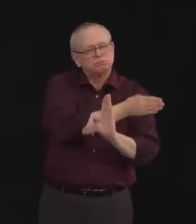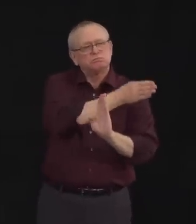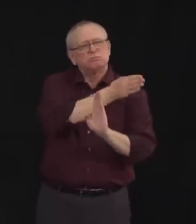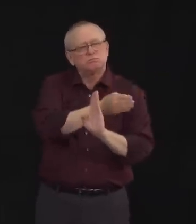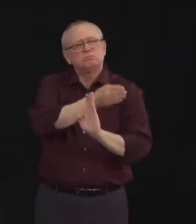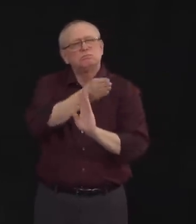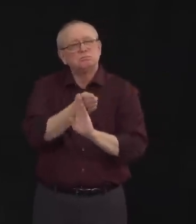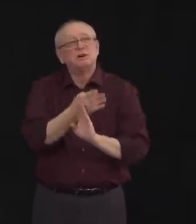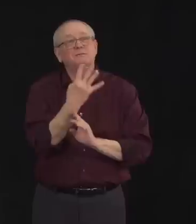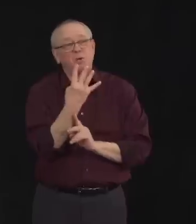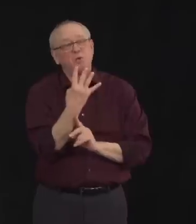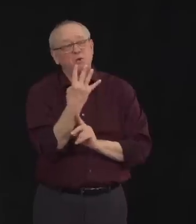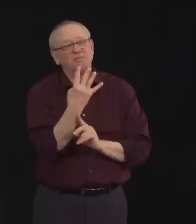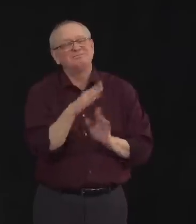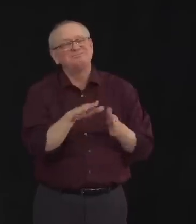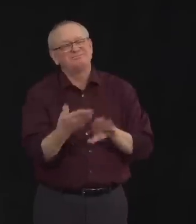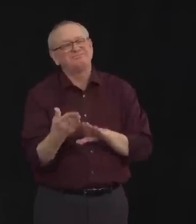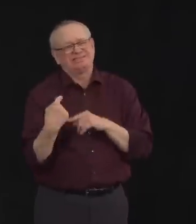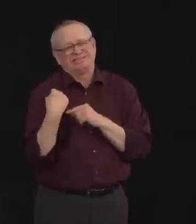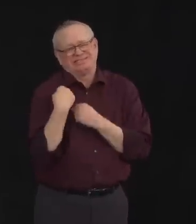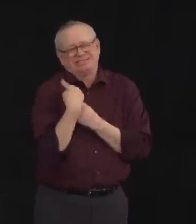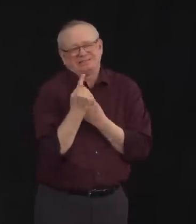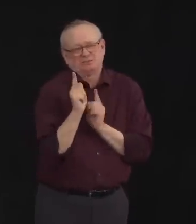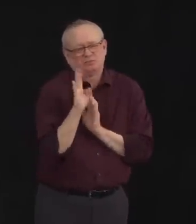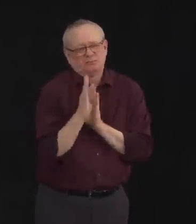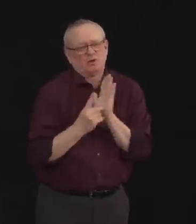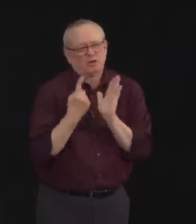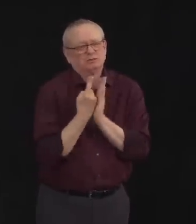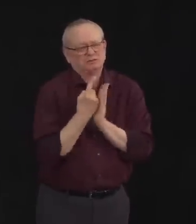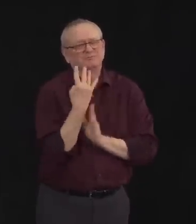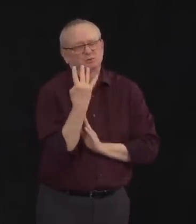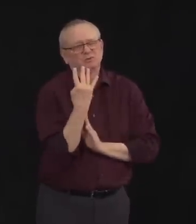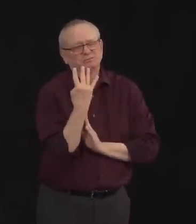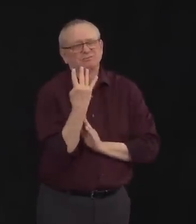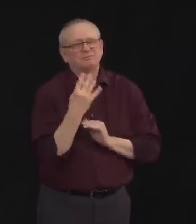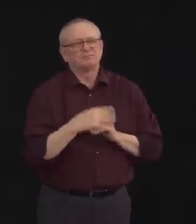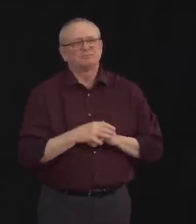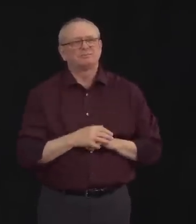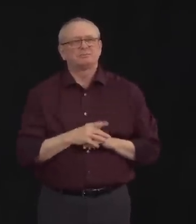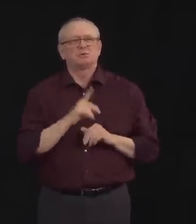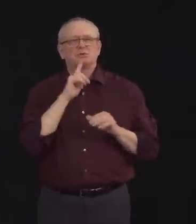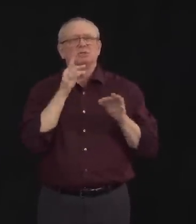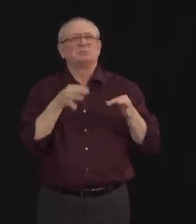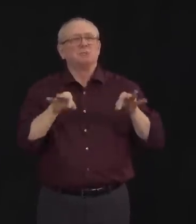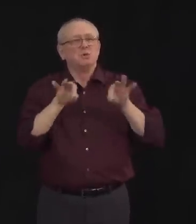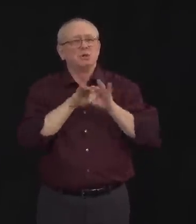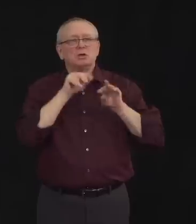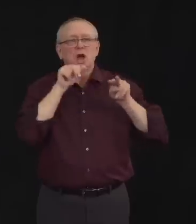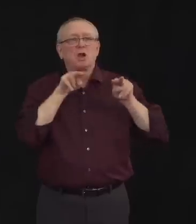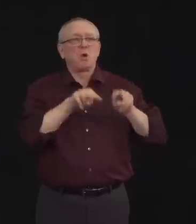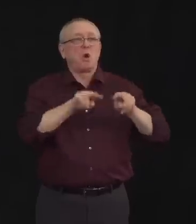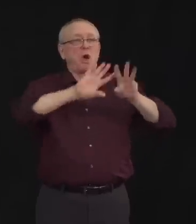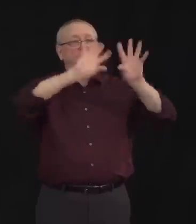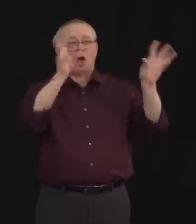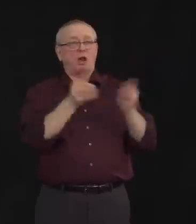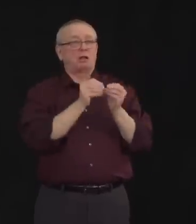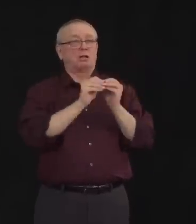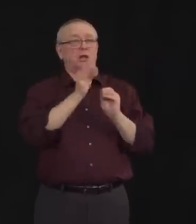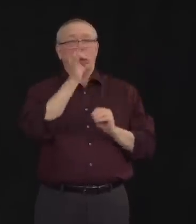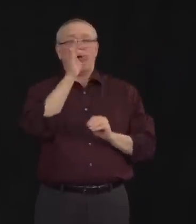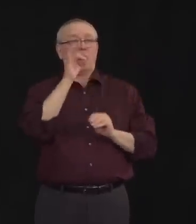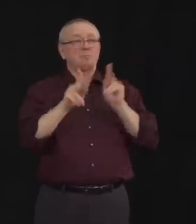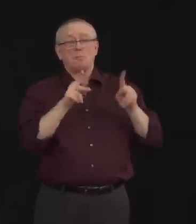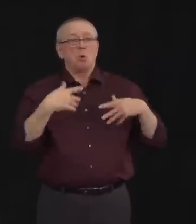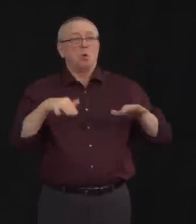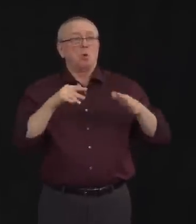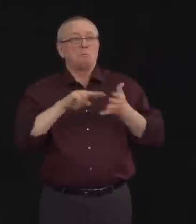last 24 hours. So with respect to a trend, we really need to look at when those occurred. With respect to the